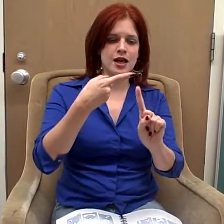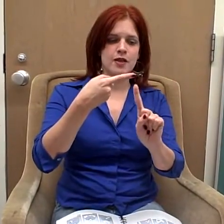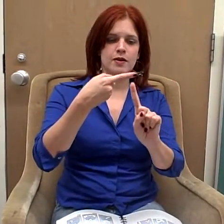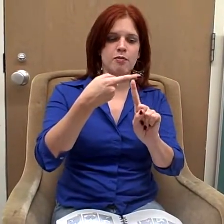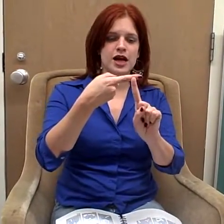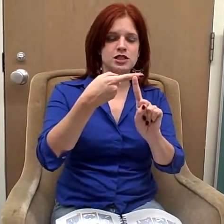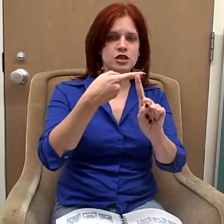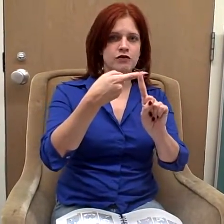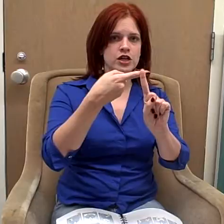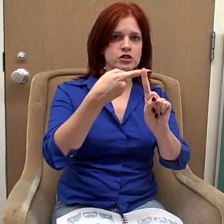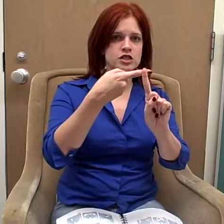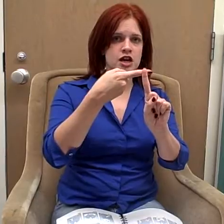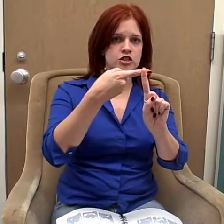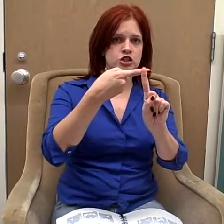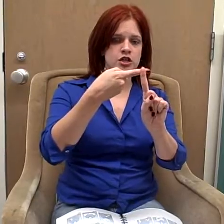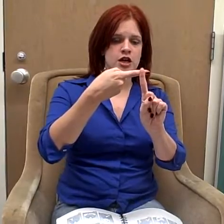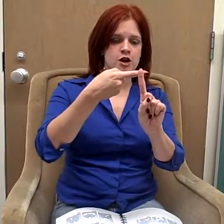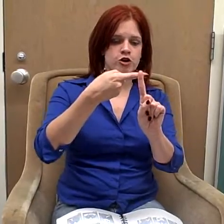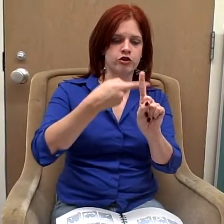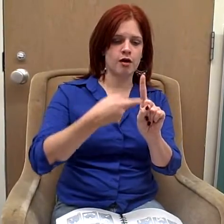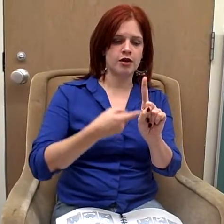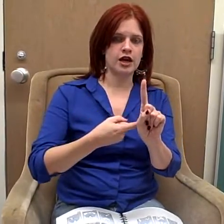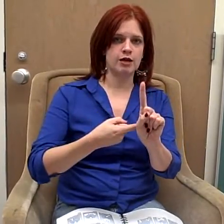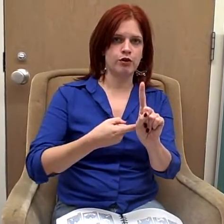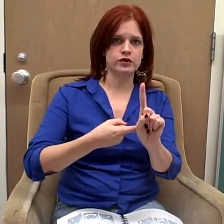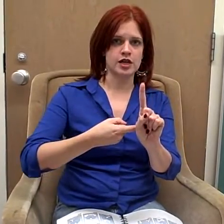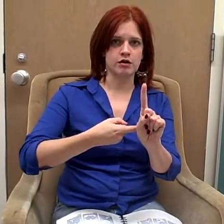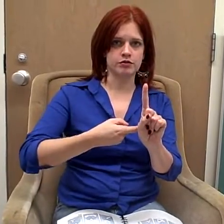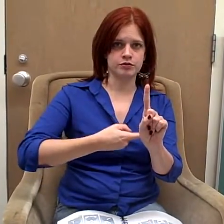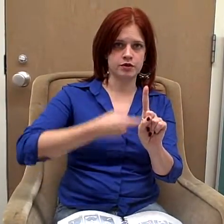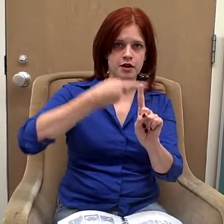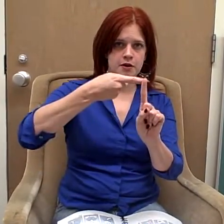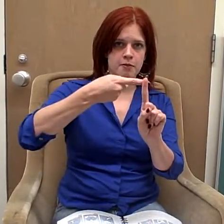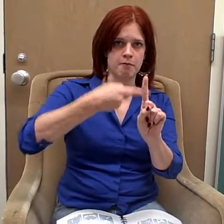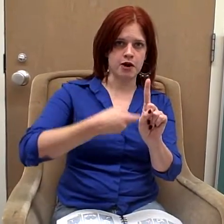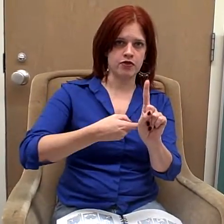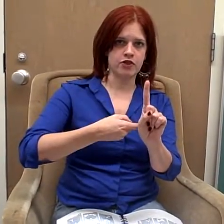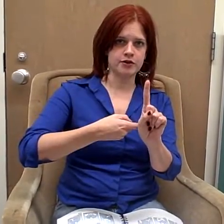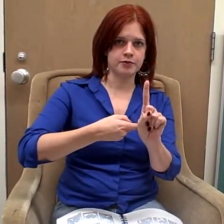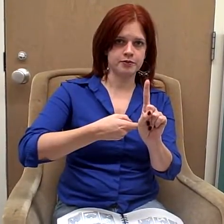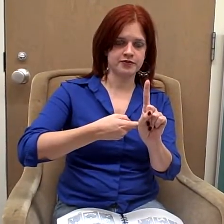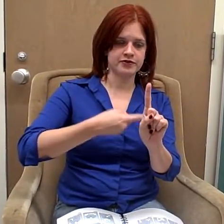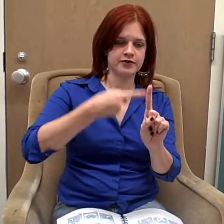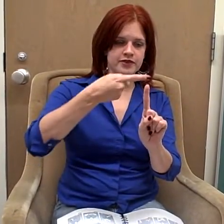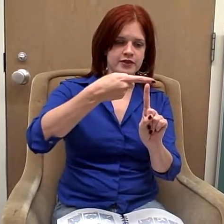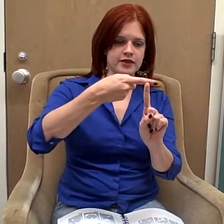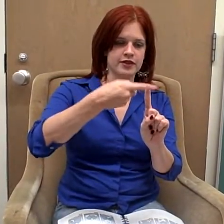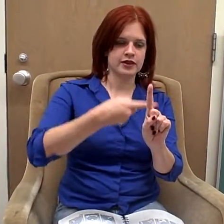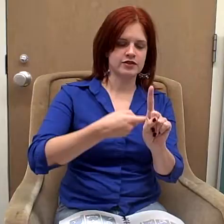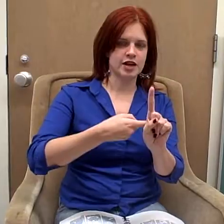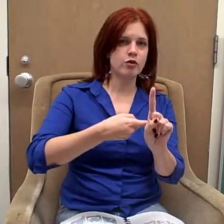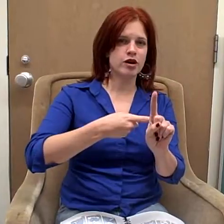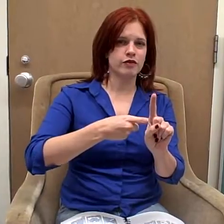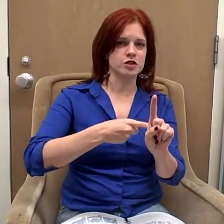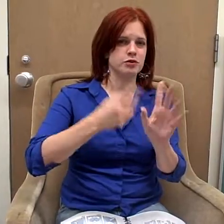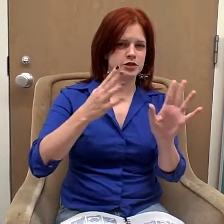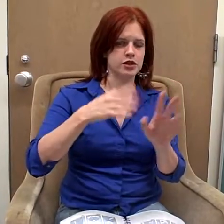The backs of your fingers touch, and your dominant hand moves down. Month. It's kind of weird at first, but once you get it,